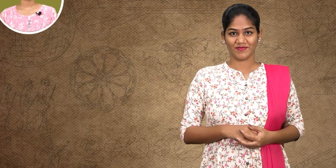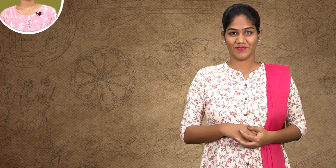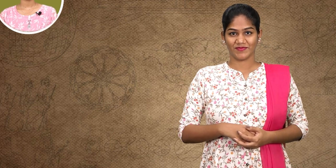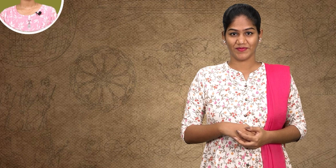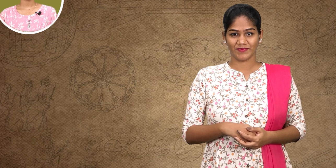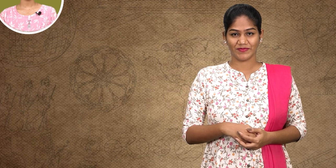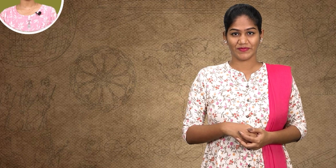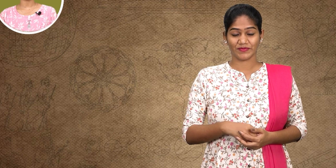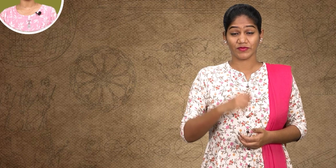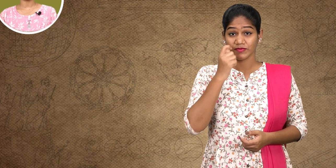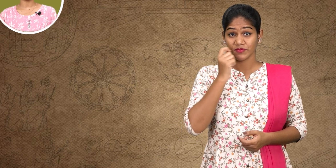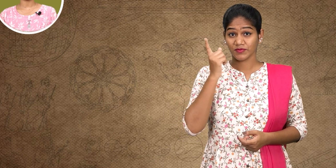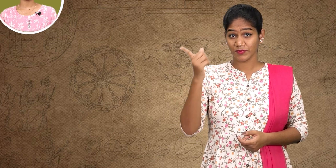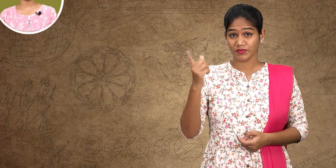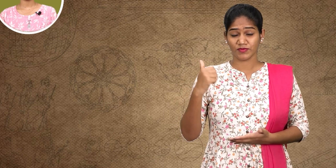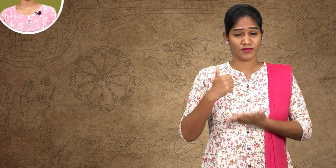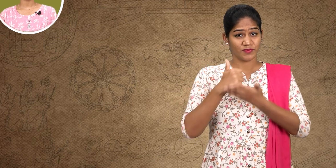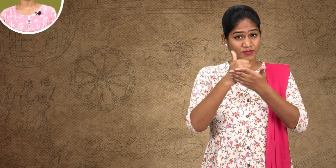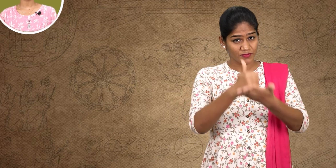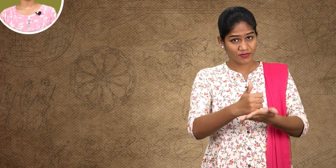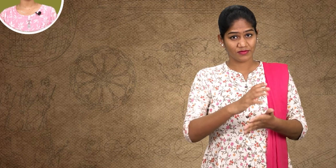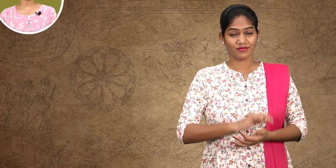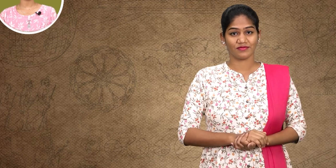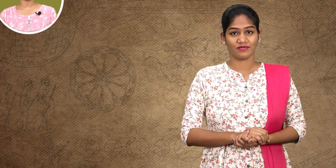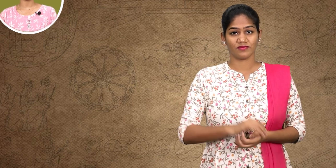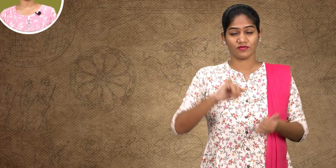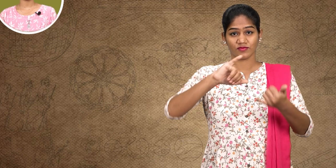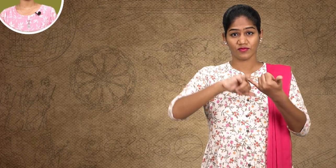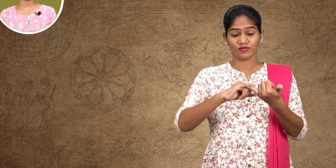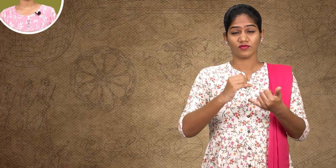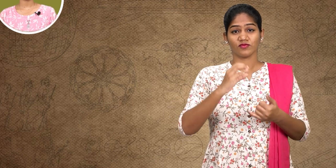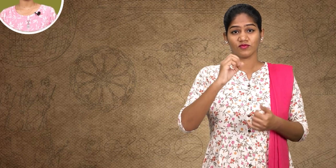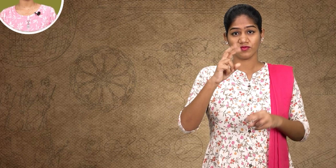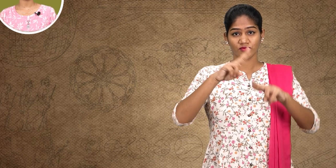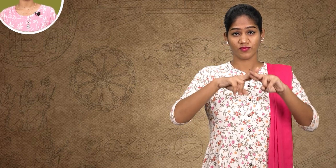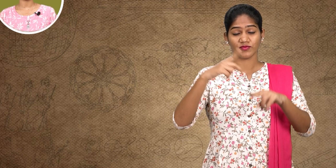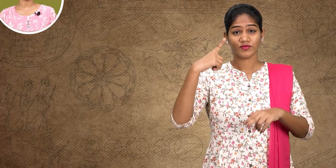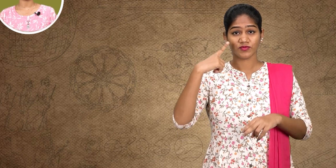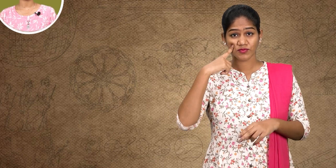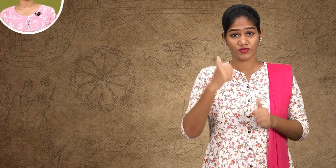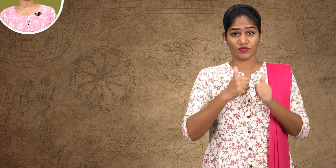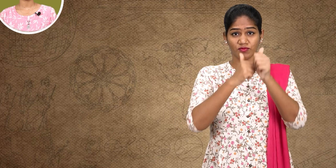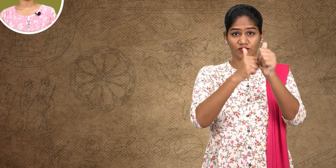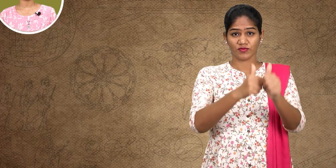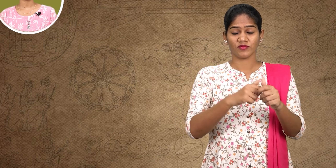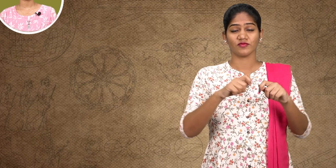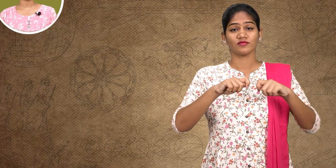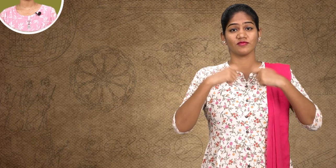He advocated the Sufi tradition of unity.